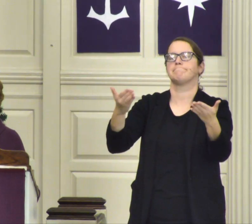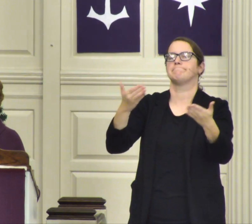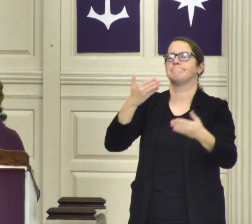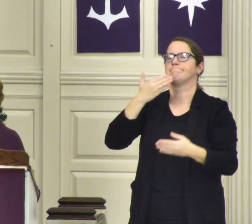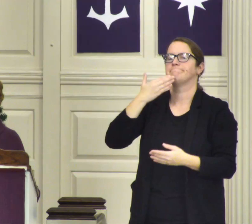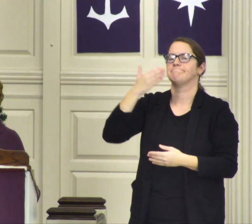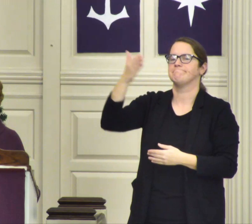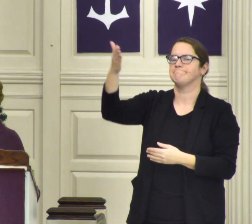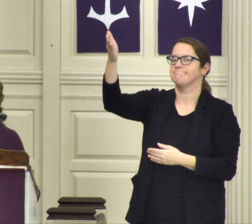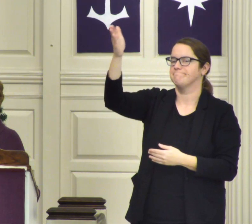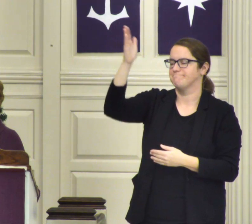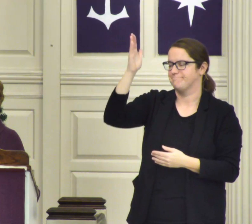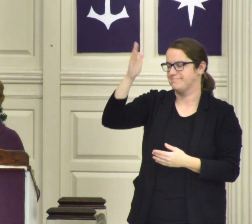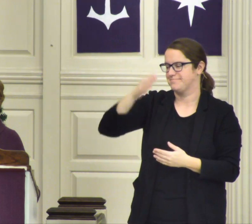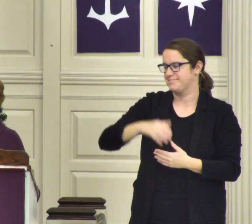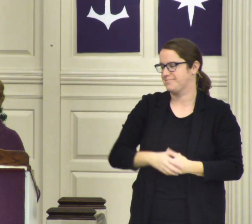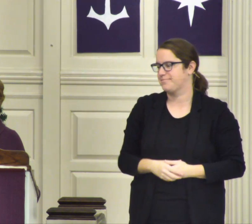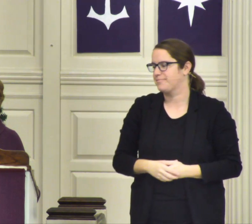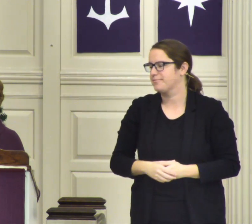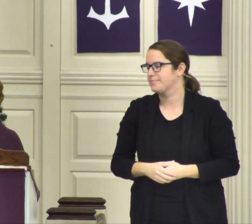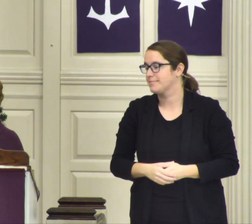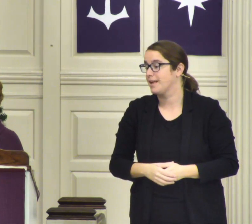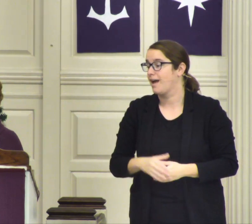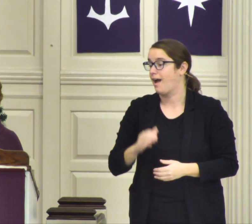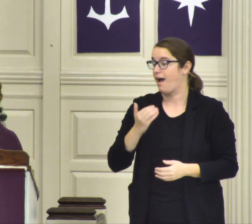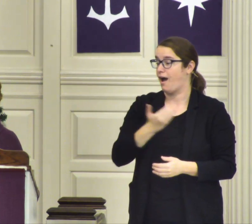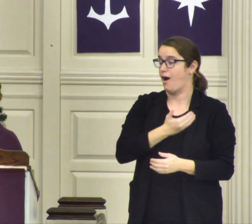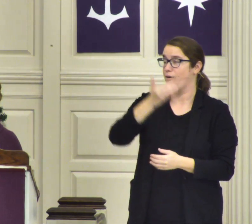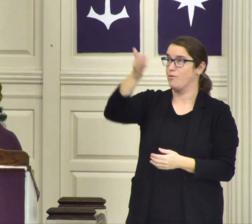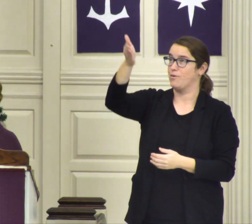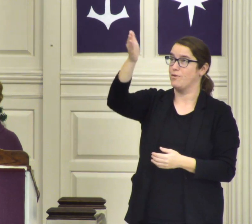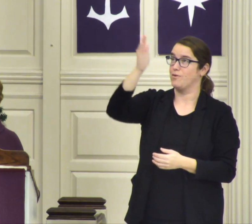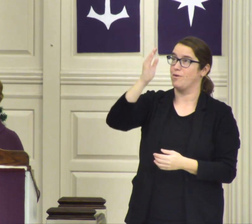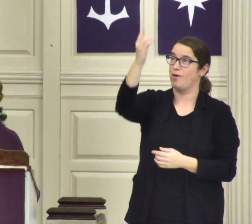I will hear, our God will come to save us.